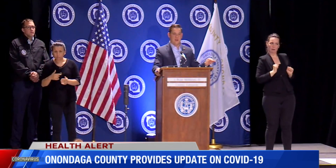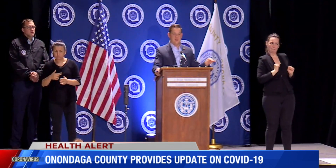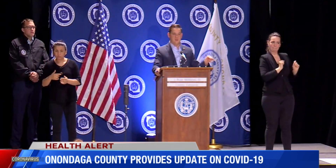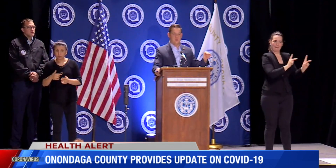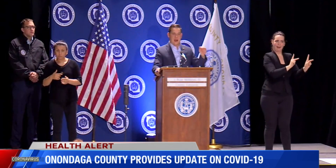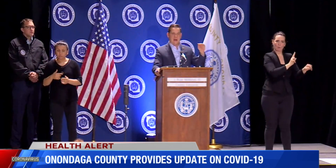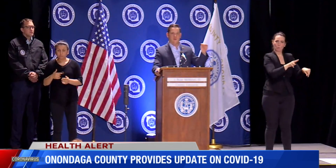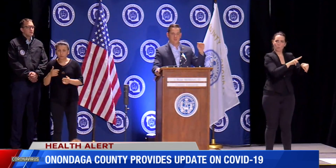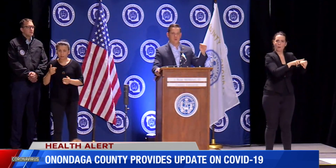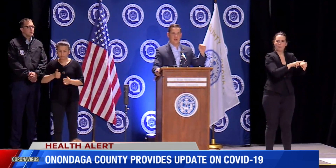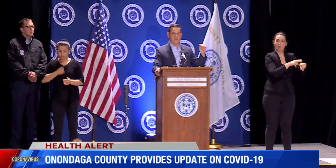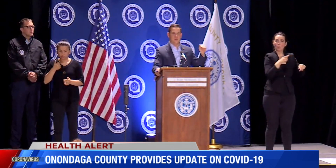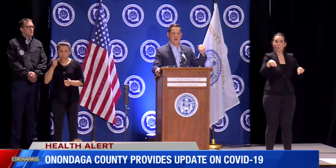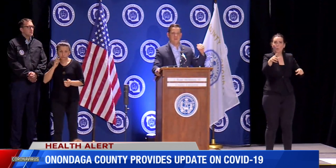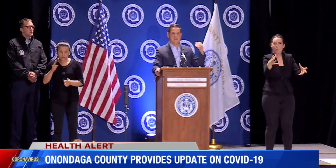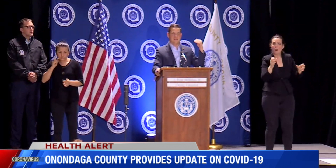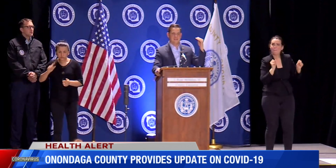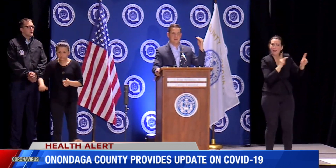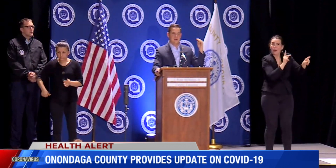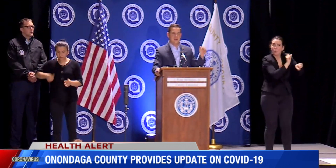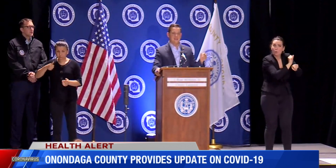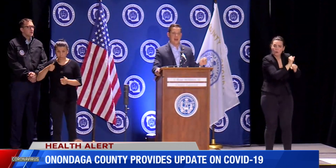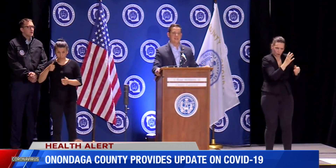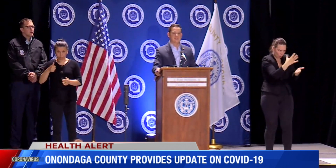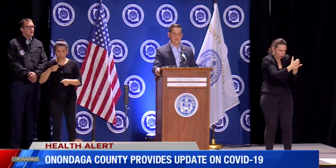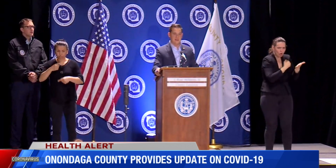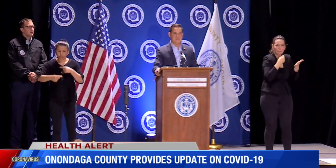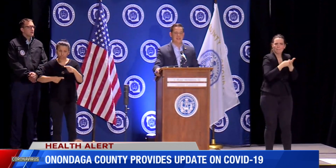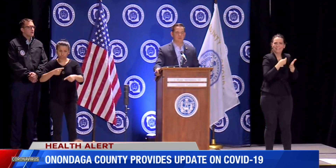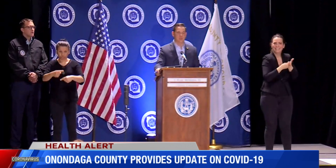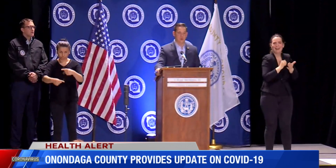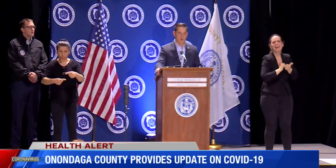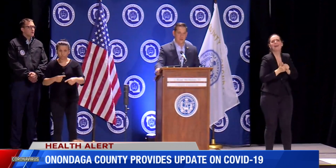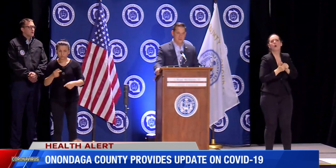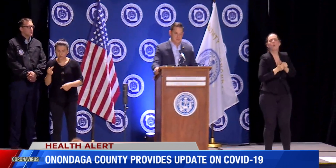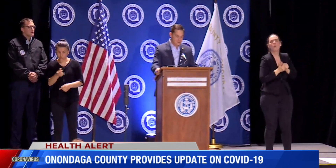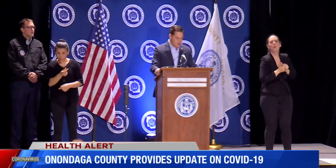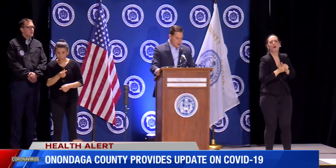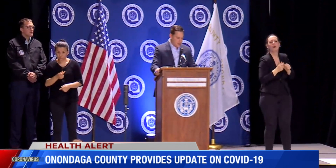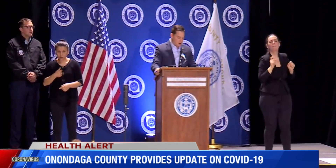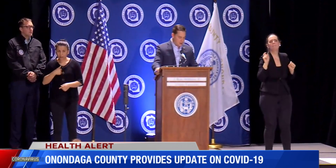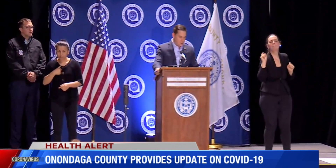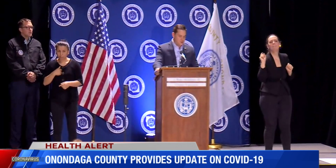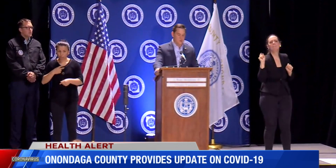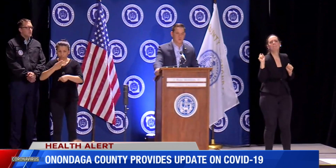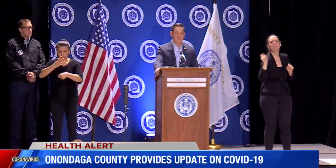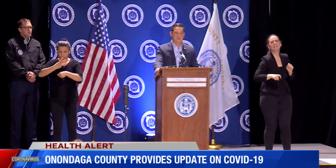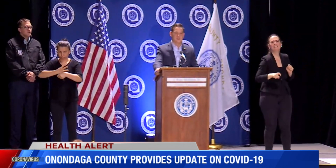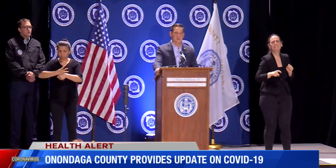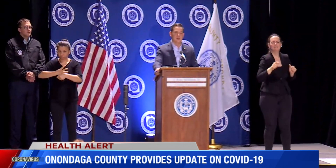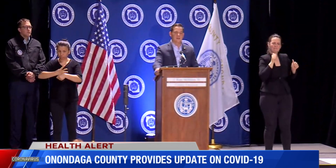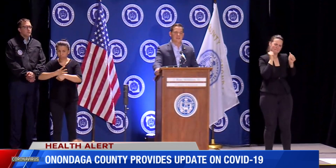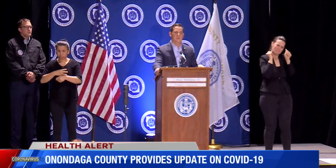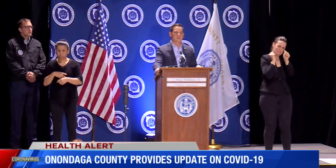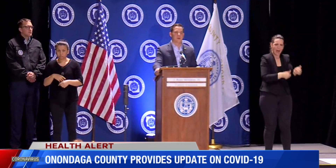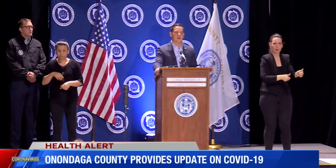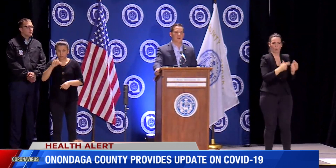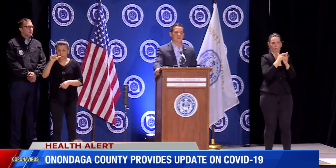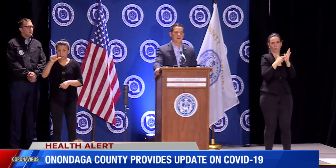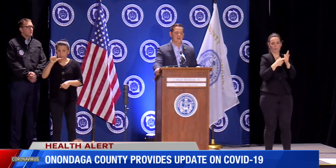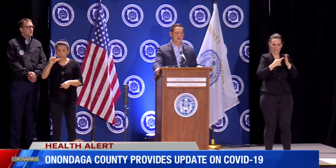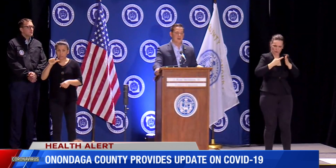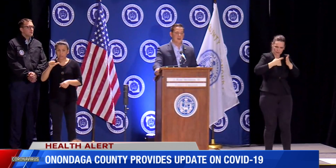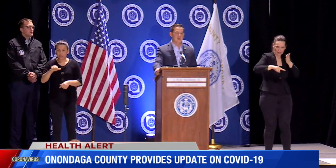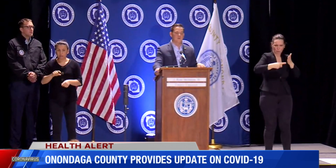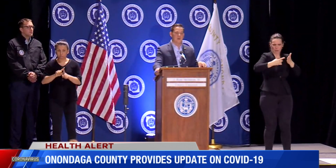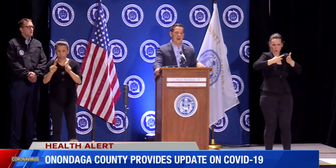failing grades or average grades. We have excellent, exceptional grades in this social distancing. This helps make